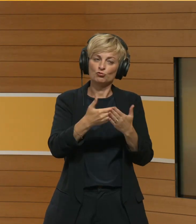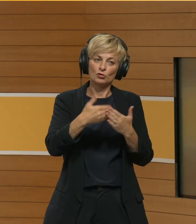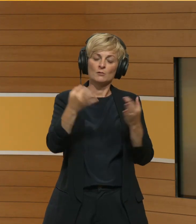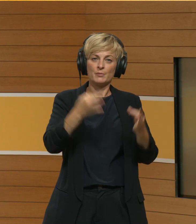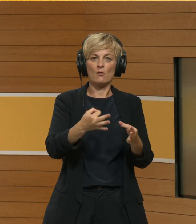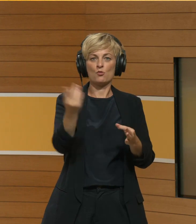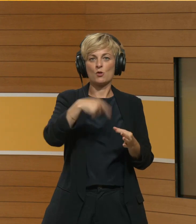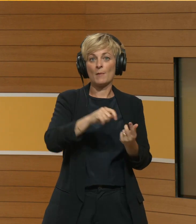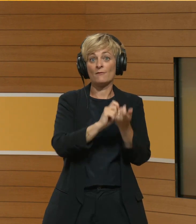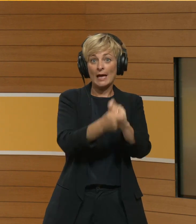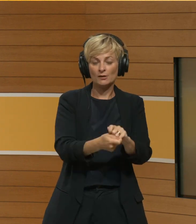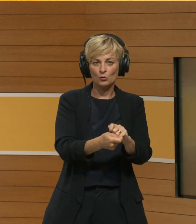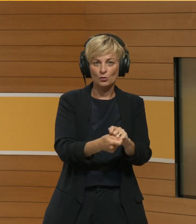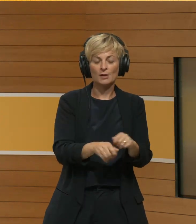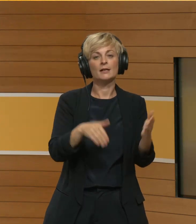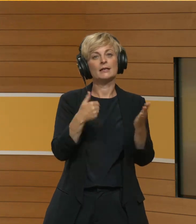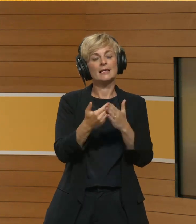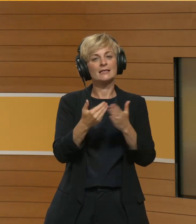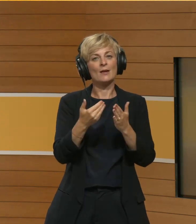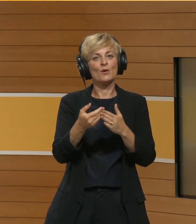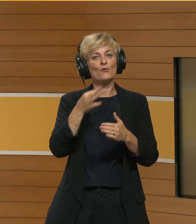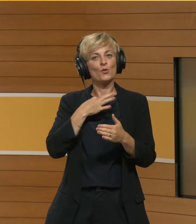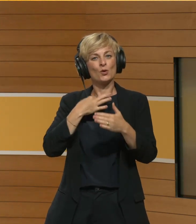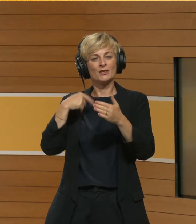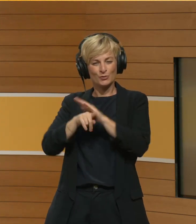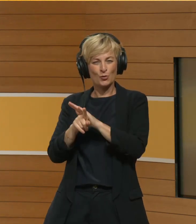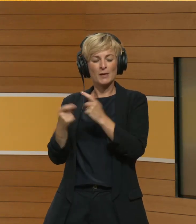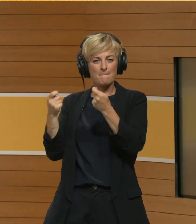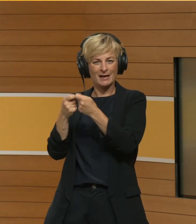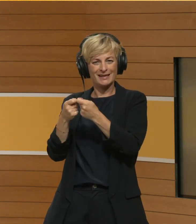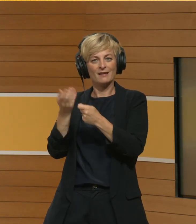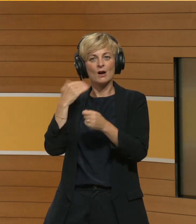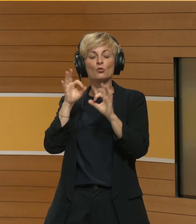sort of a focus after the pandemic to hold on to our staff.